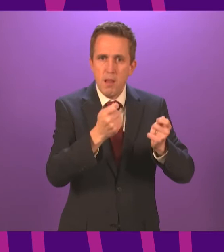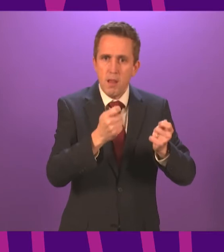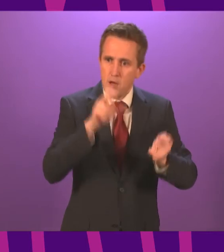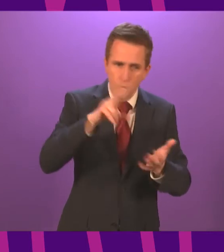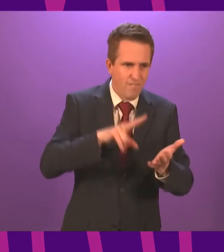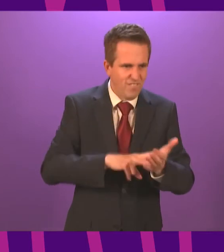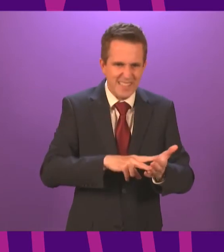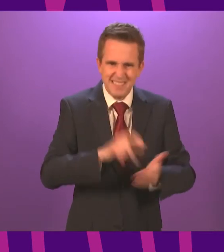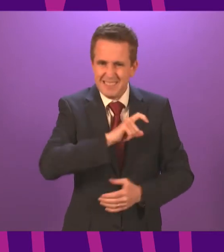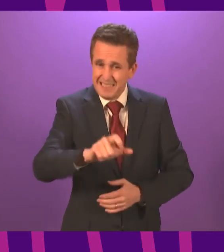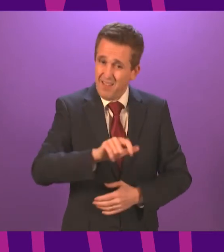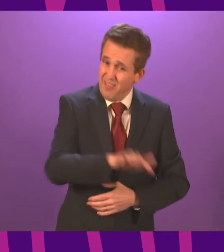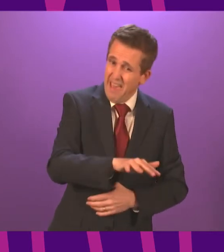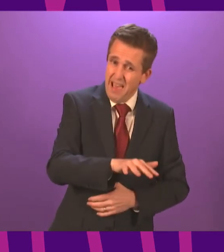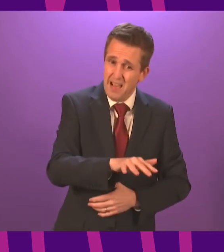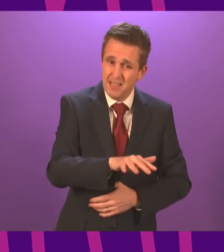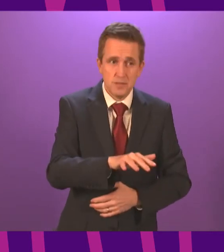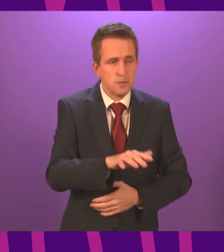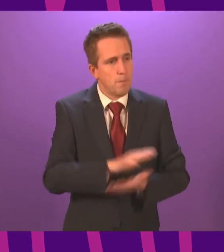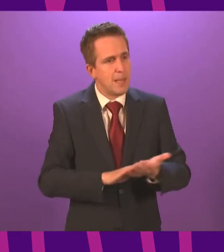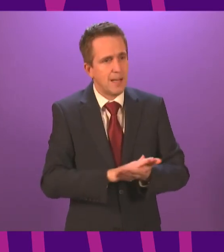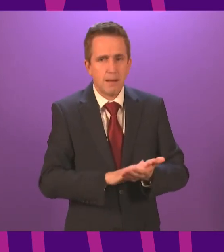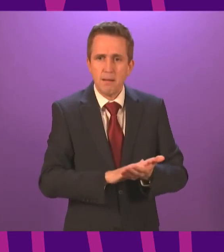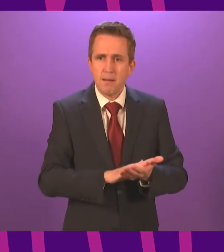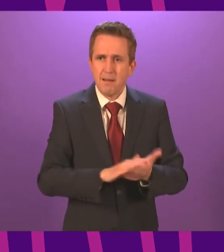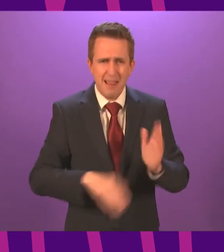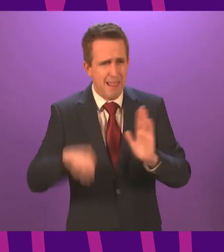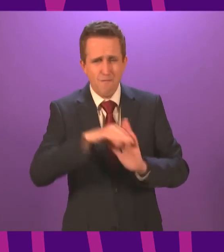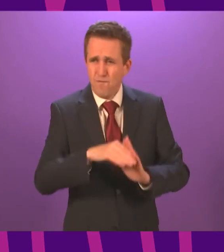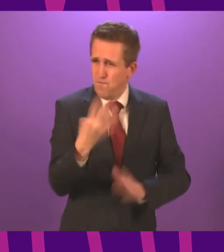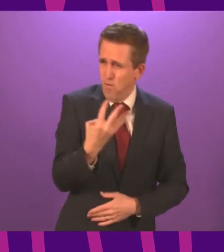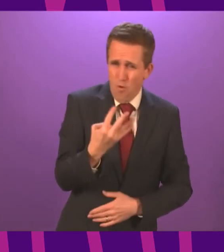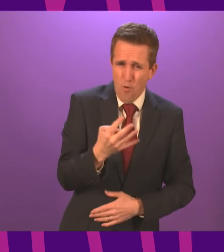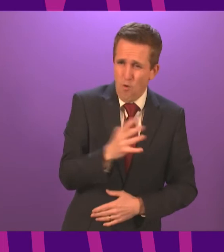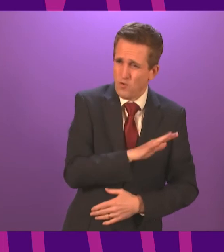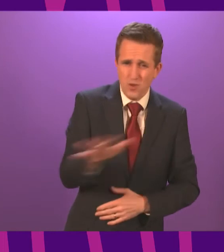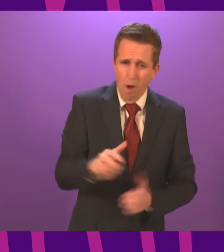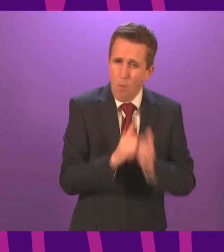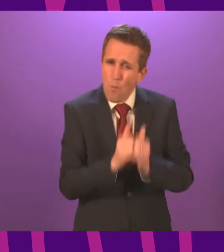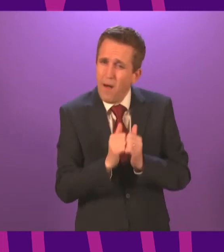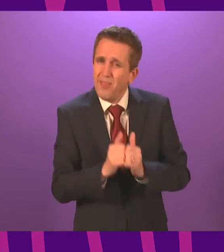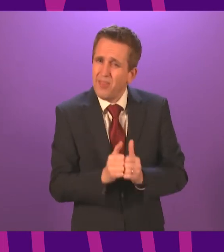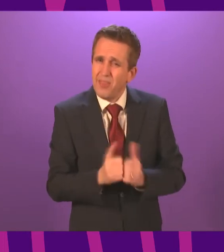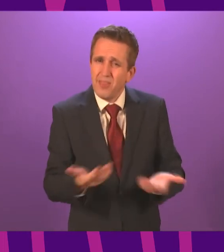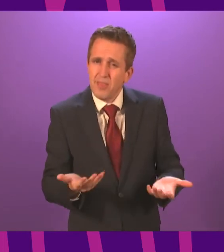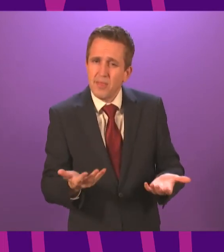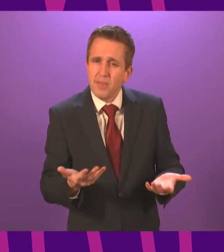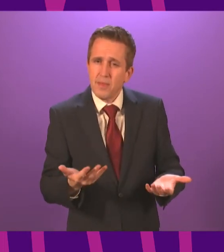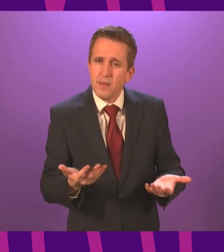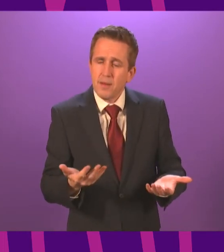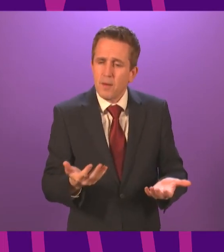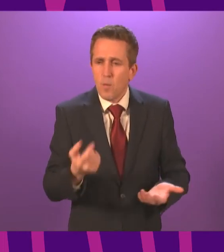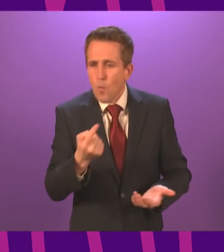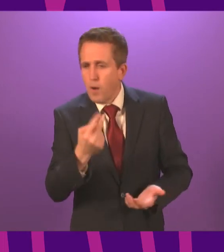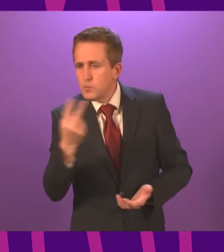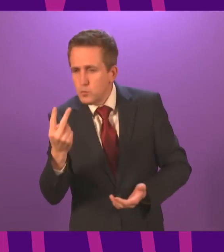away the problem completely, therefore level 4 is somehow not required or not justified. And there have been one or